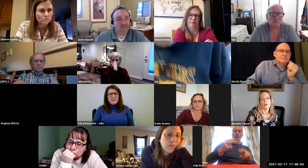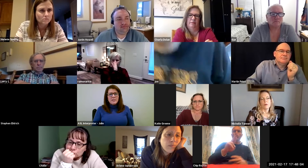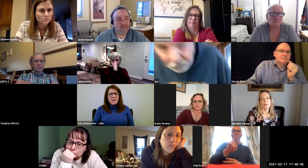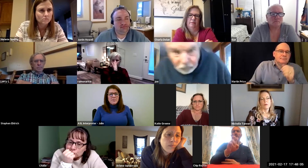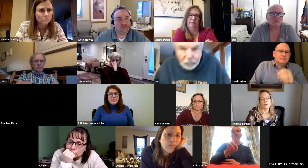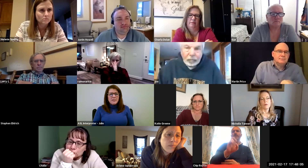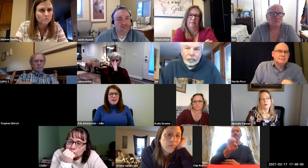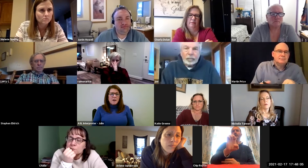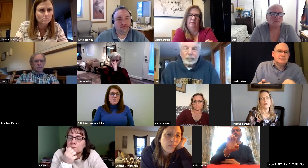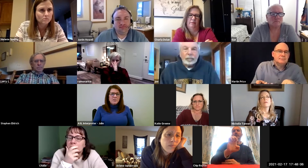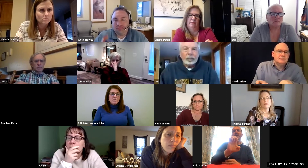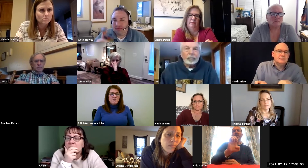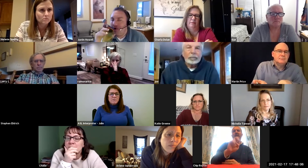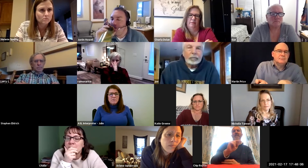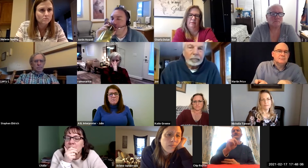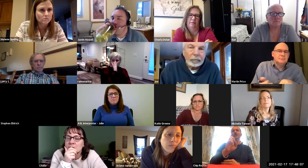and it may be